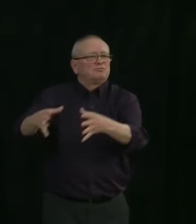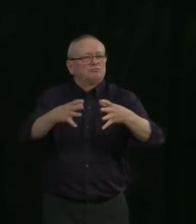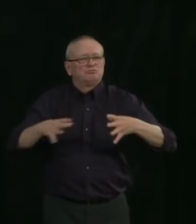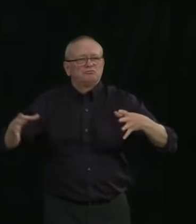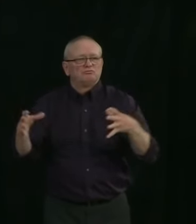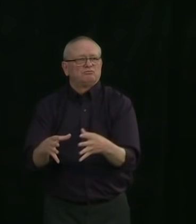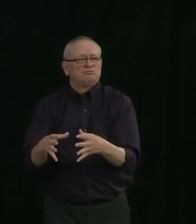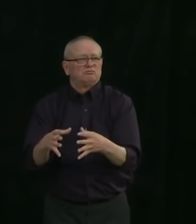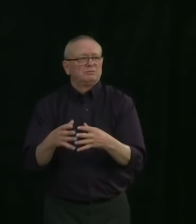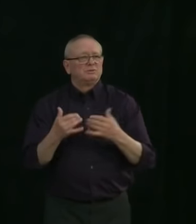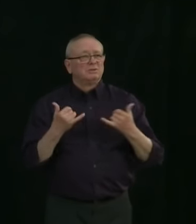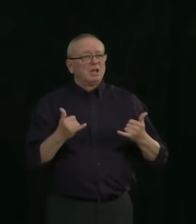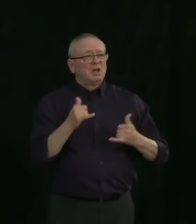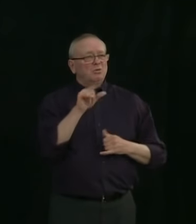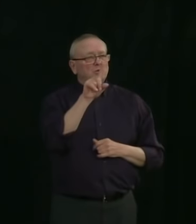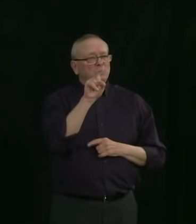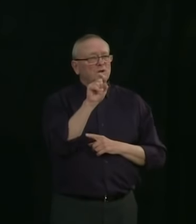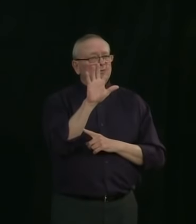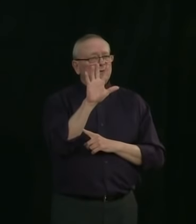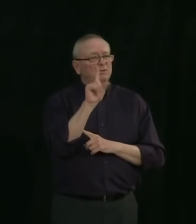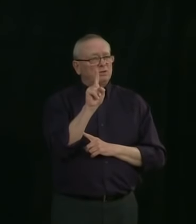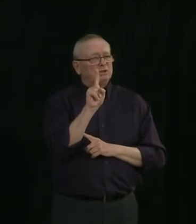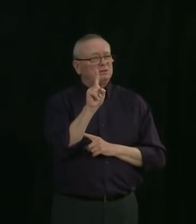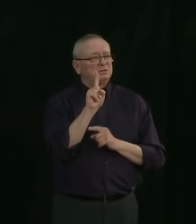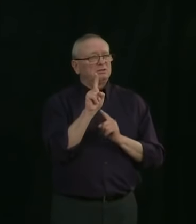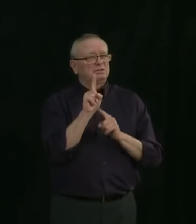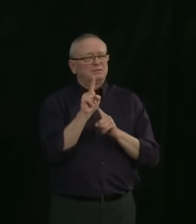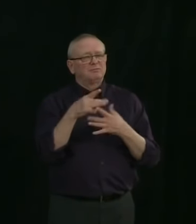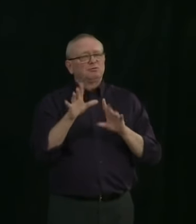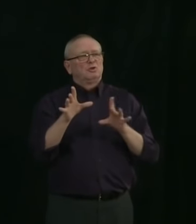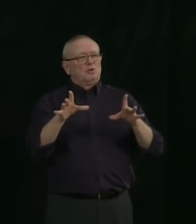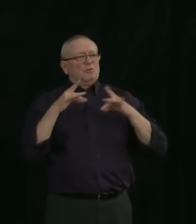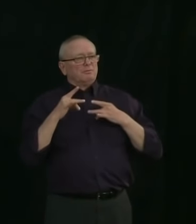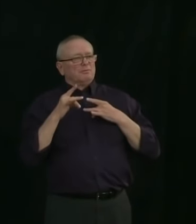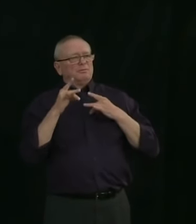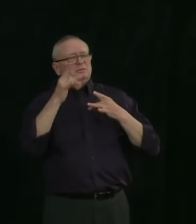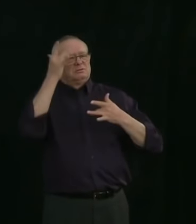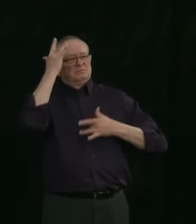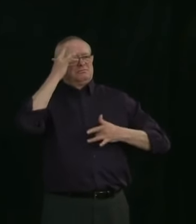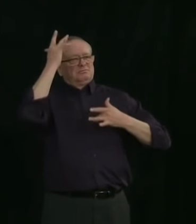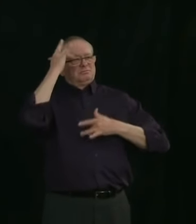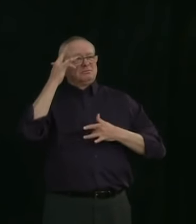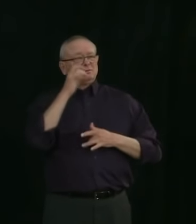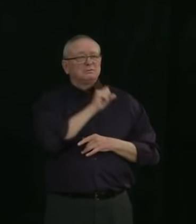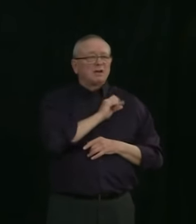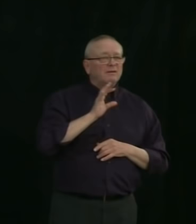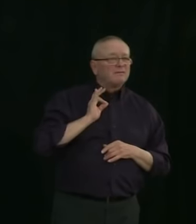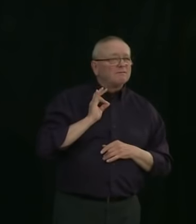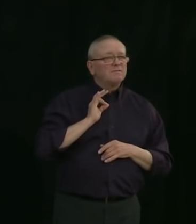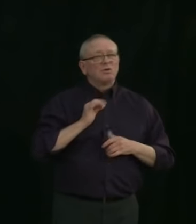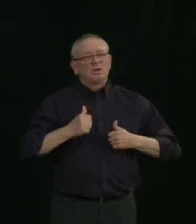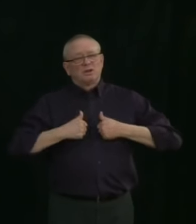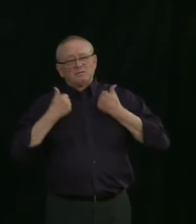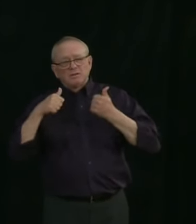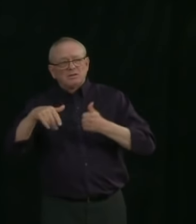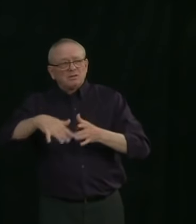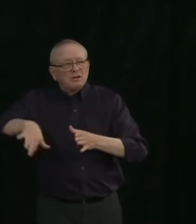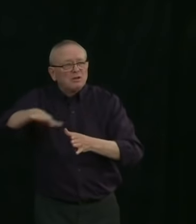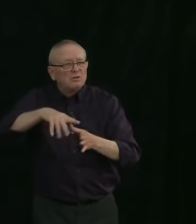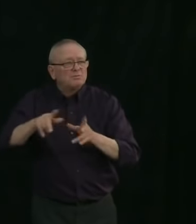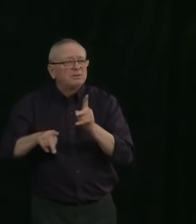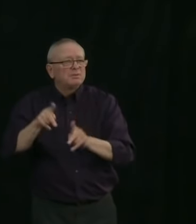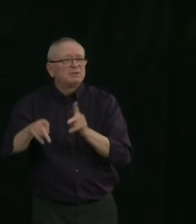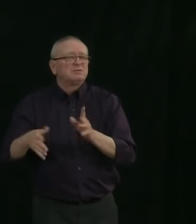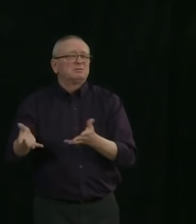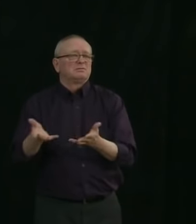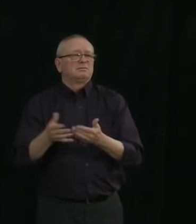and residents of continuing care facilities. Earlier this week, we tightened rules on visitors to these facilities to help